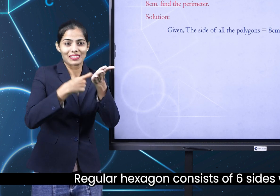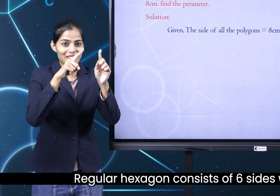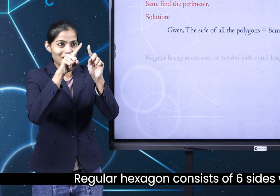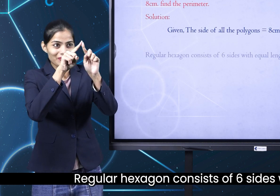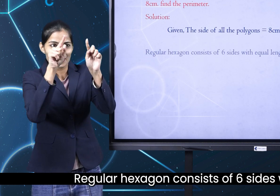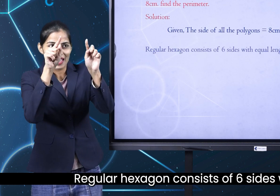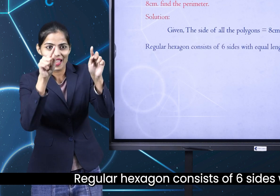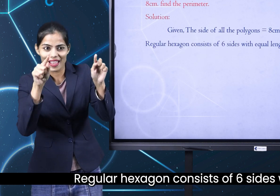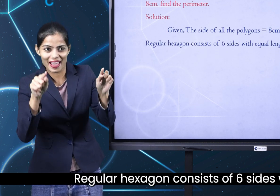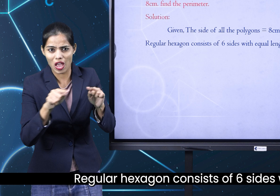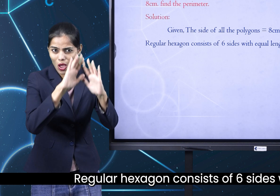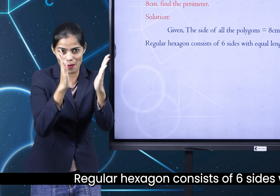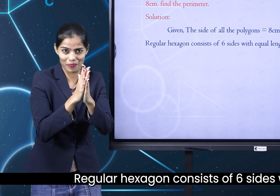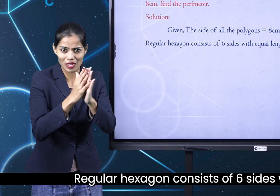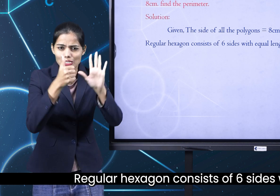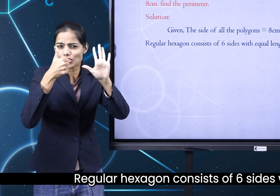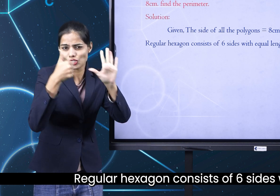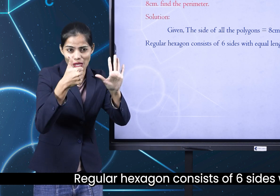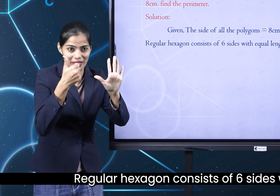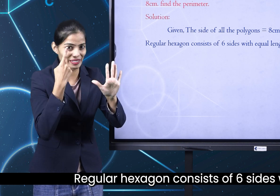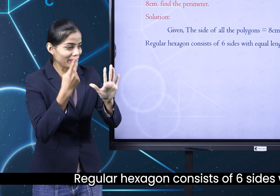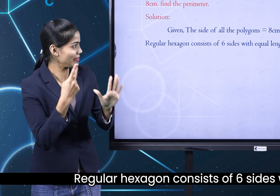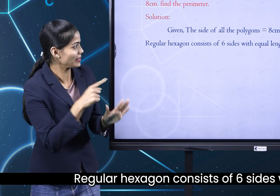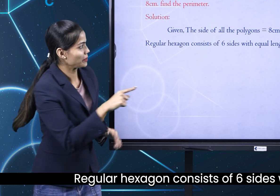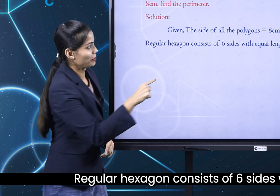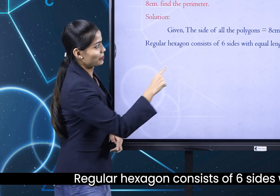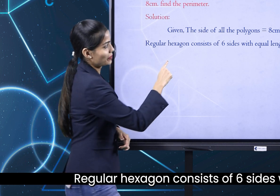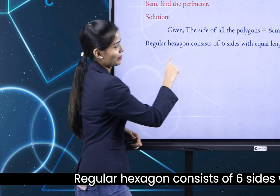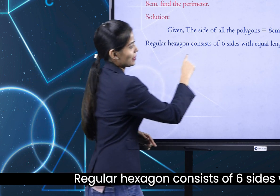Regular hexagon consists of 6 sides with equal length.